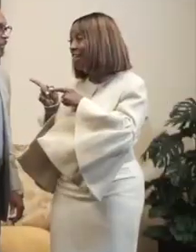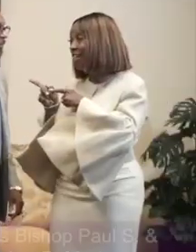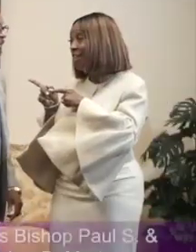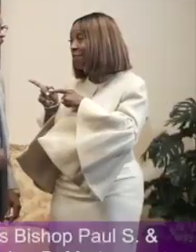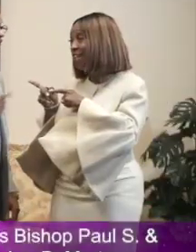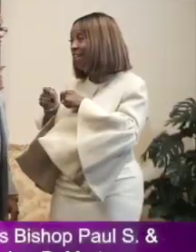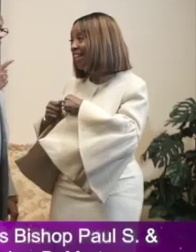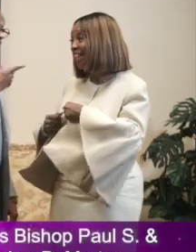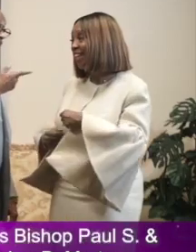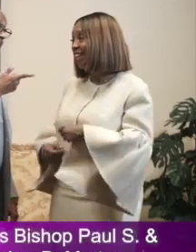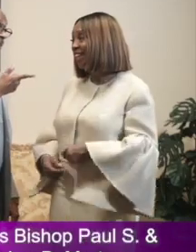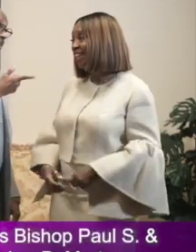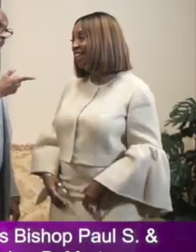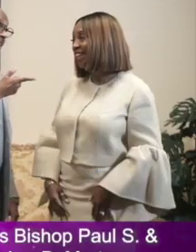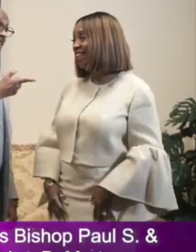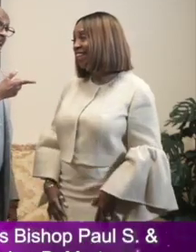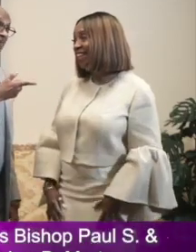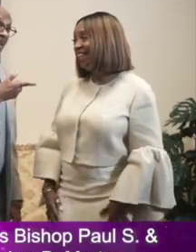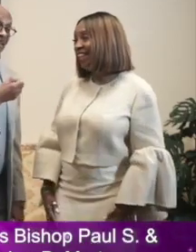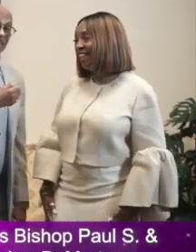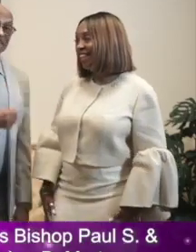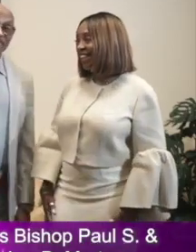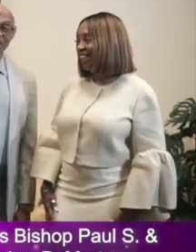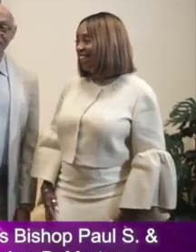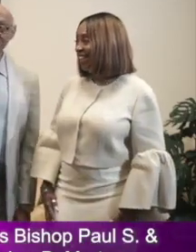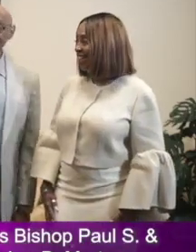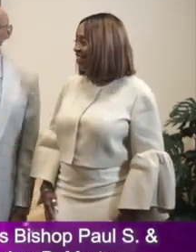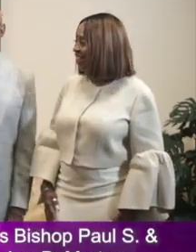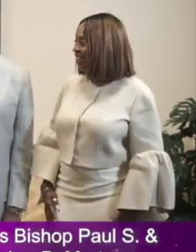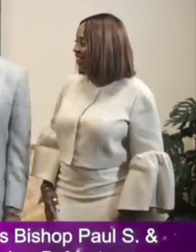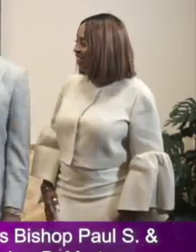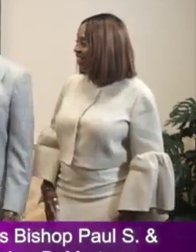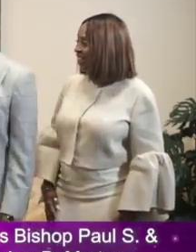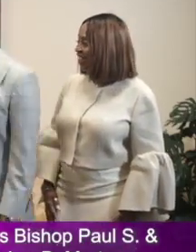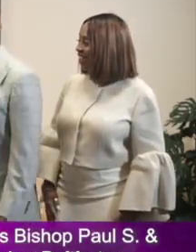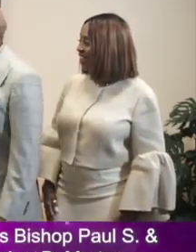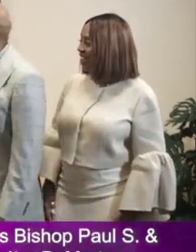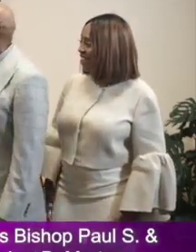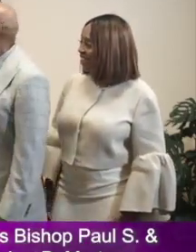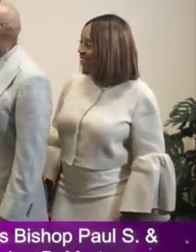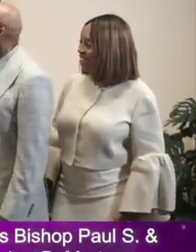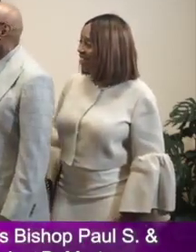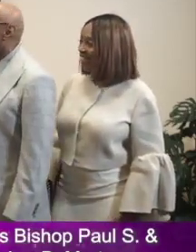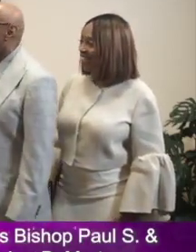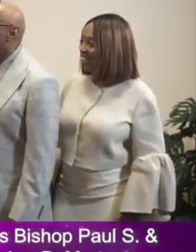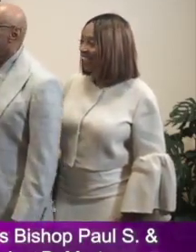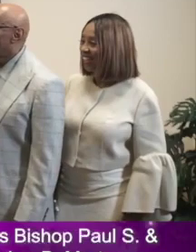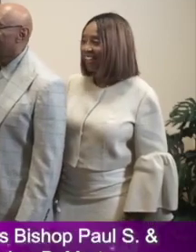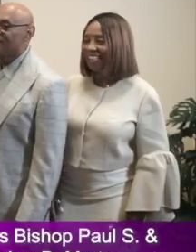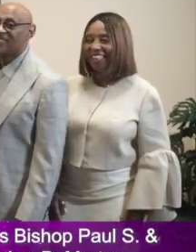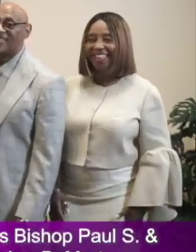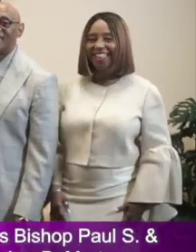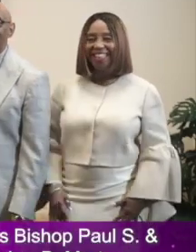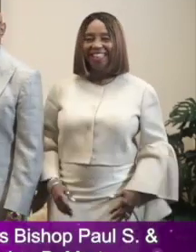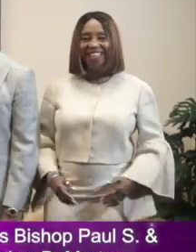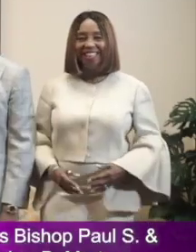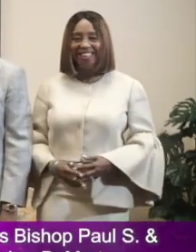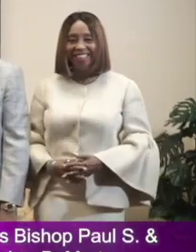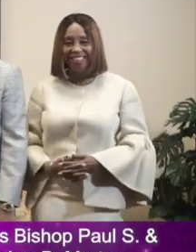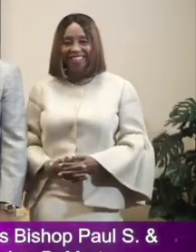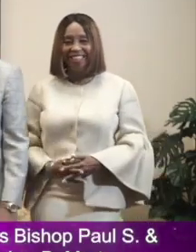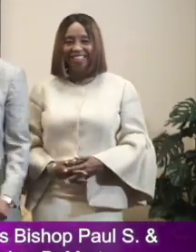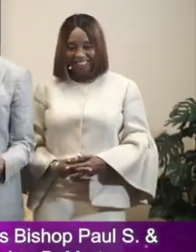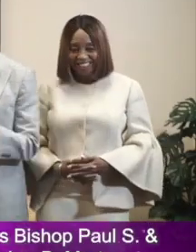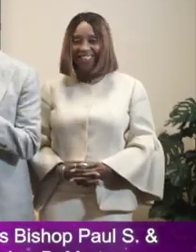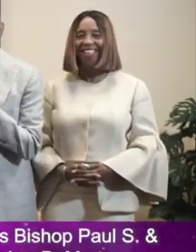Resurrection Sunday is coming. Resurrection Sunday is coming. Hey, Resurrection Sunday is coming. You hear it. Resurrection